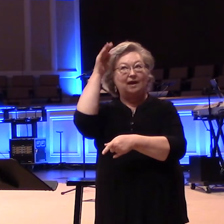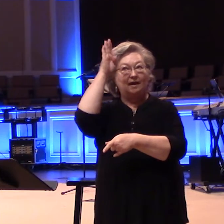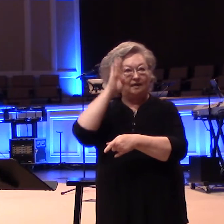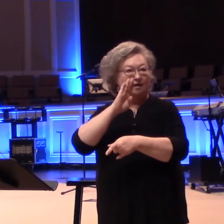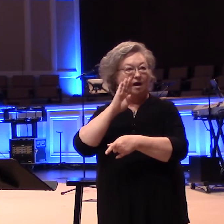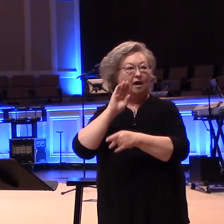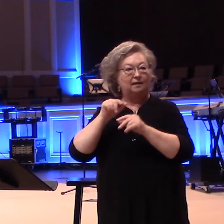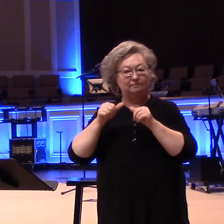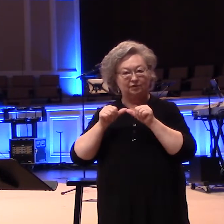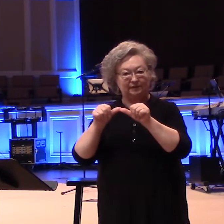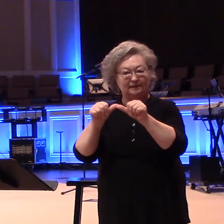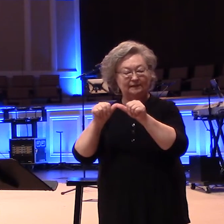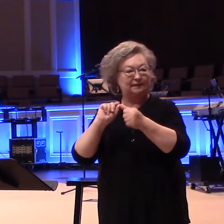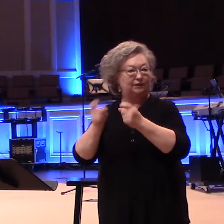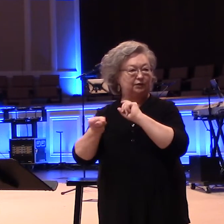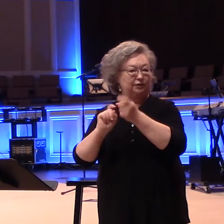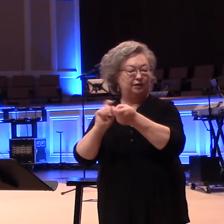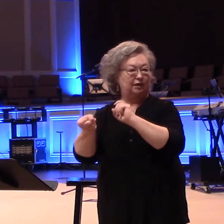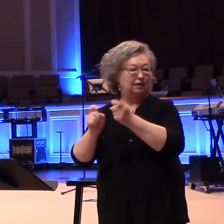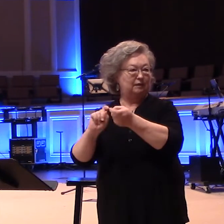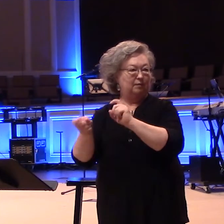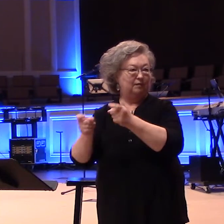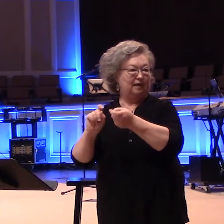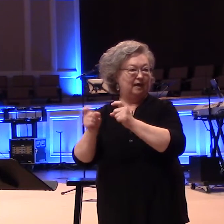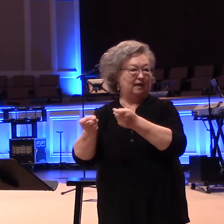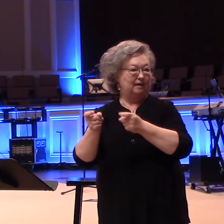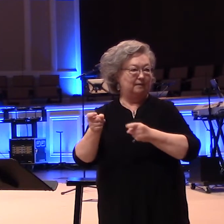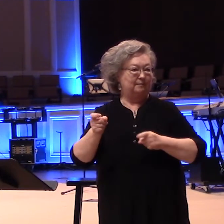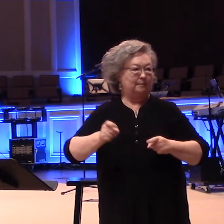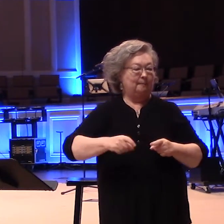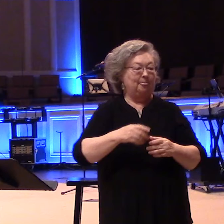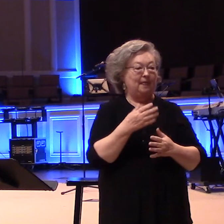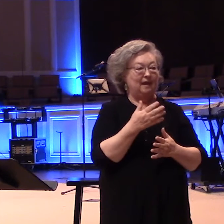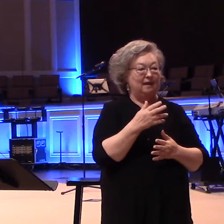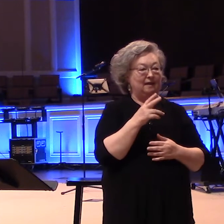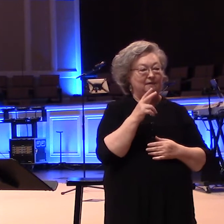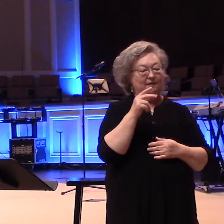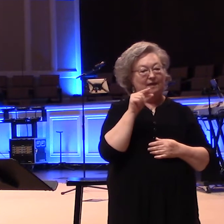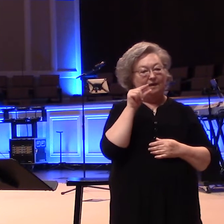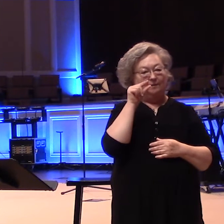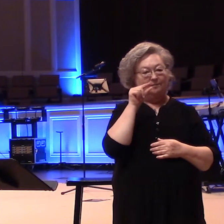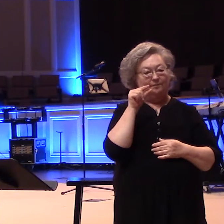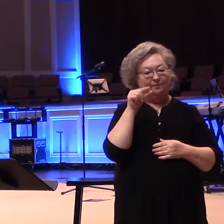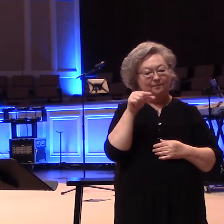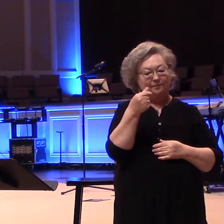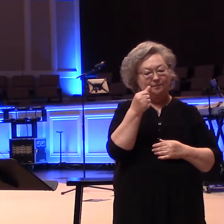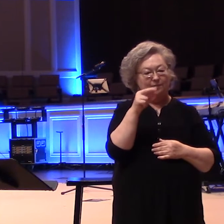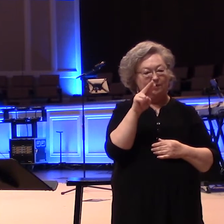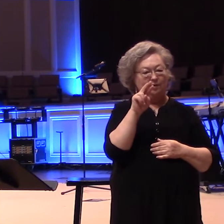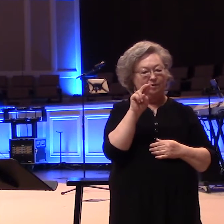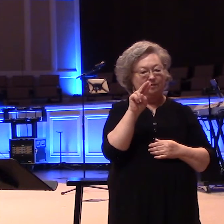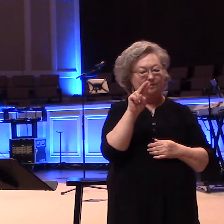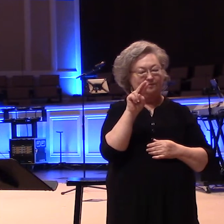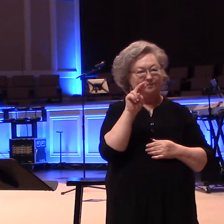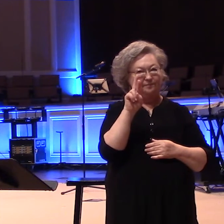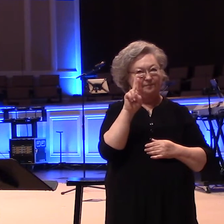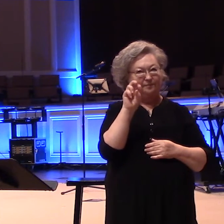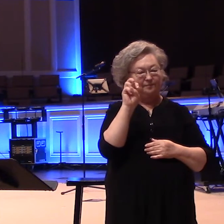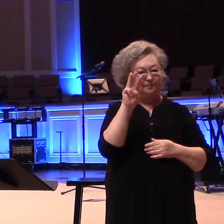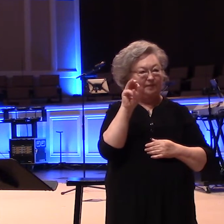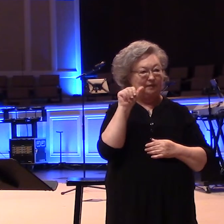Nazi Germany's gone, but that little house of grace still stands, and it's a testimony that has